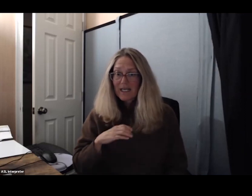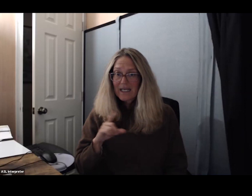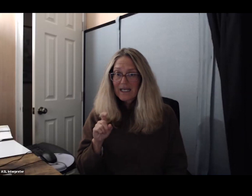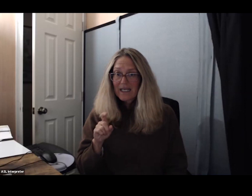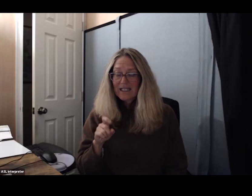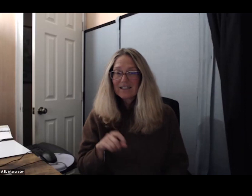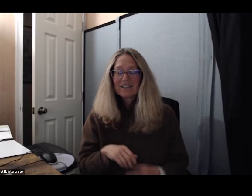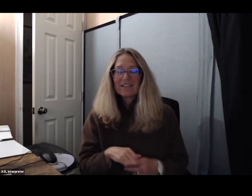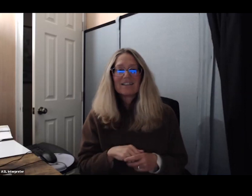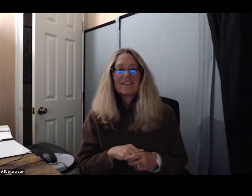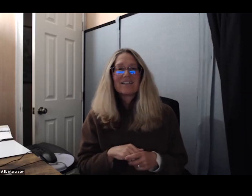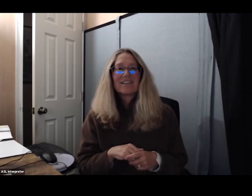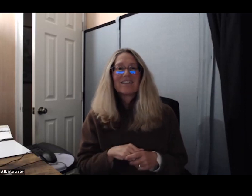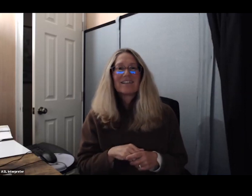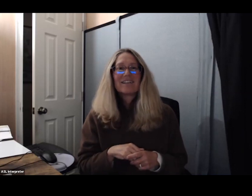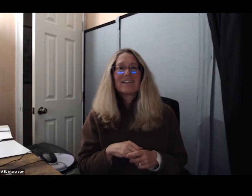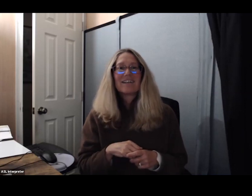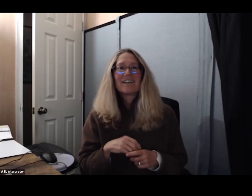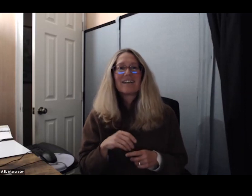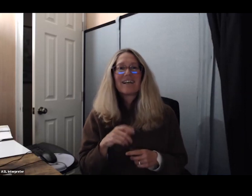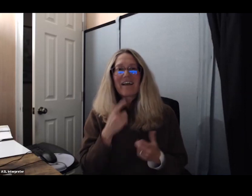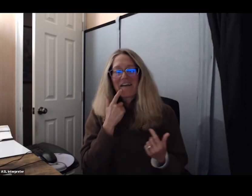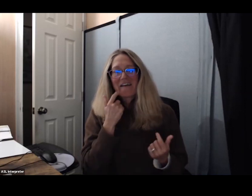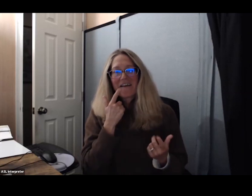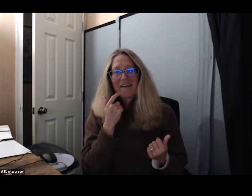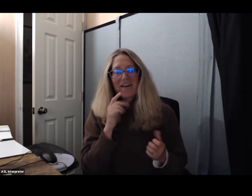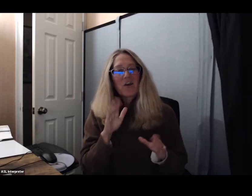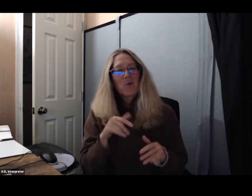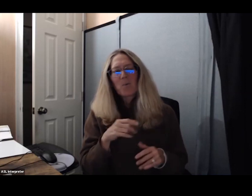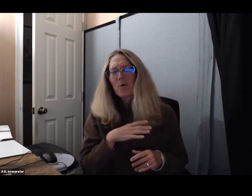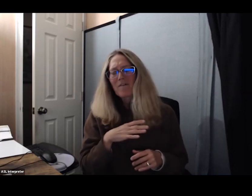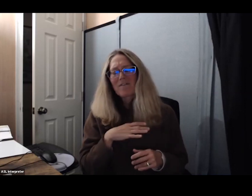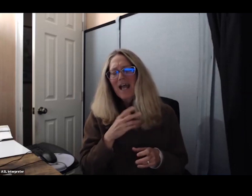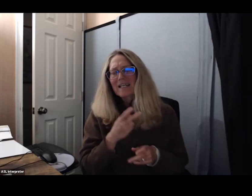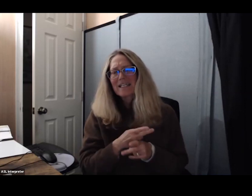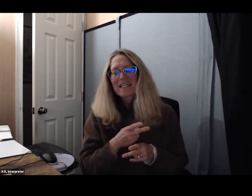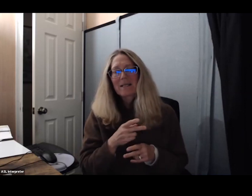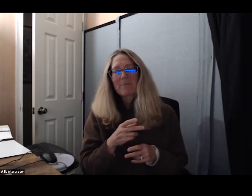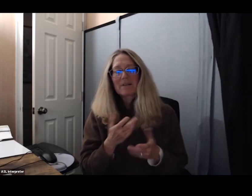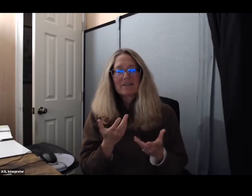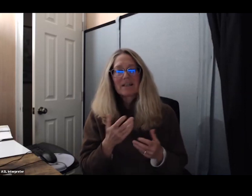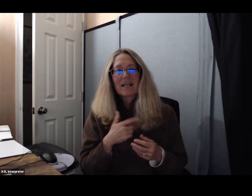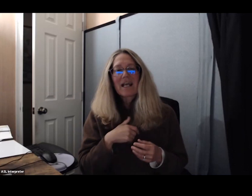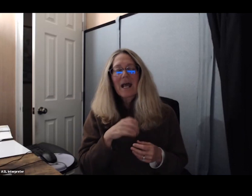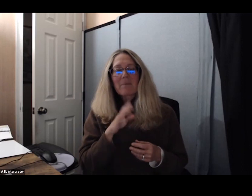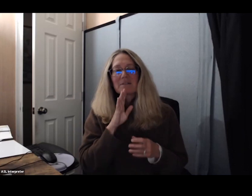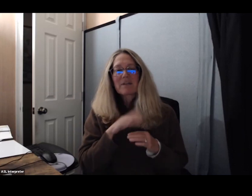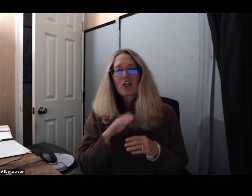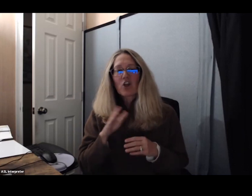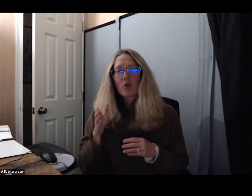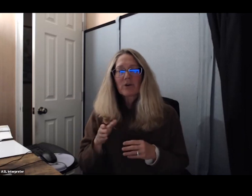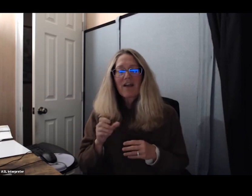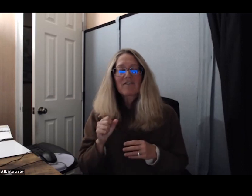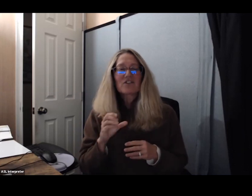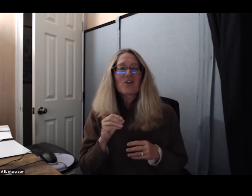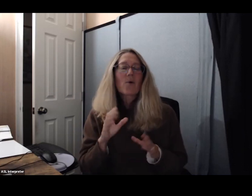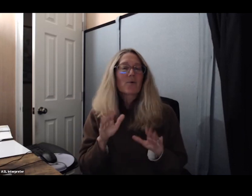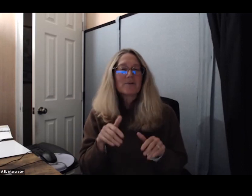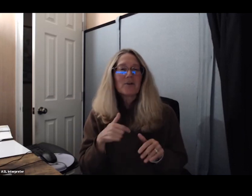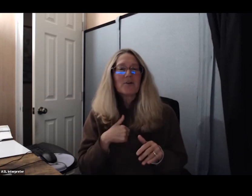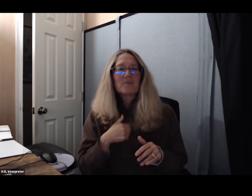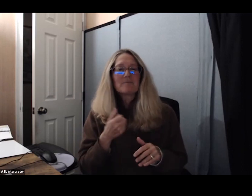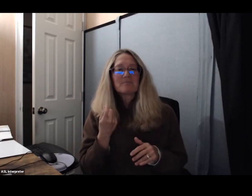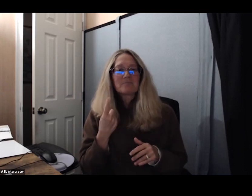I think Virginia are good at it, but okay, we're fine to keep that. I'm sure I can speak on her behalf to do that. So, we got you, right?